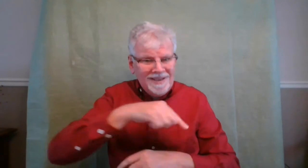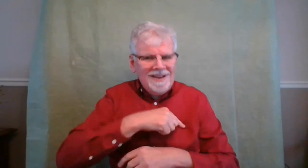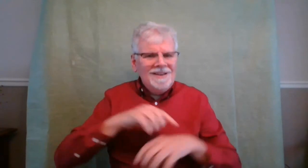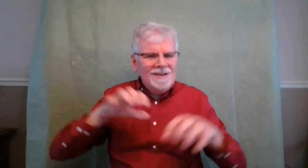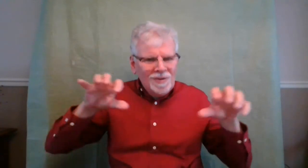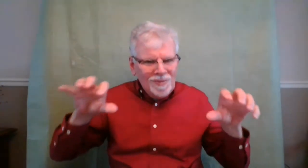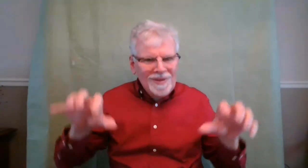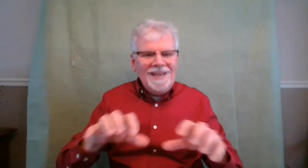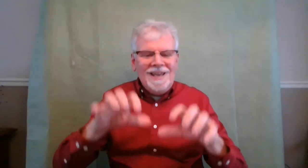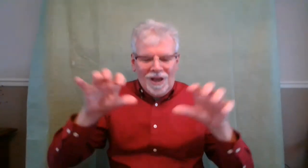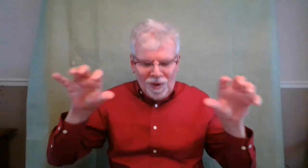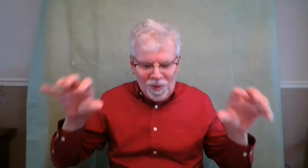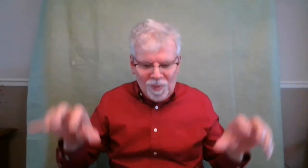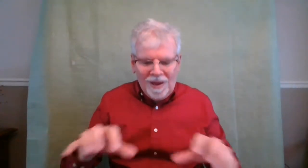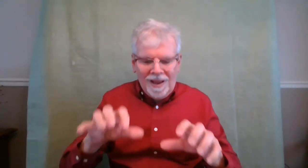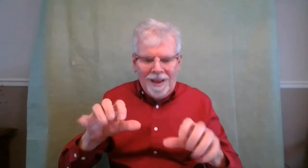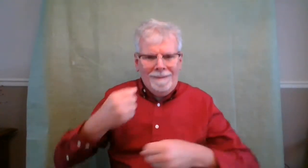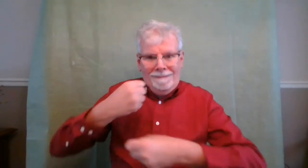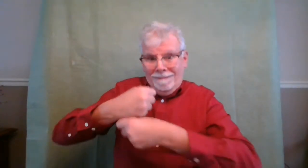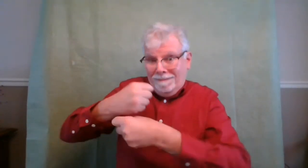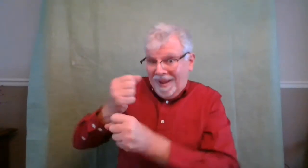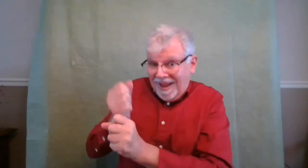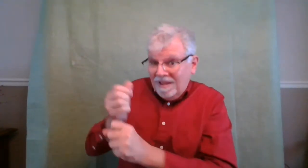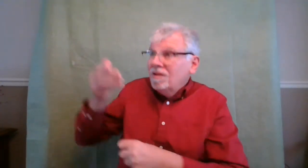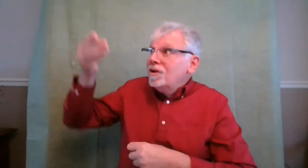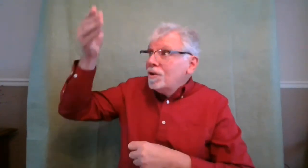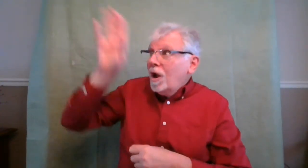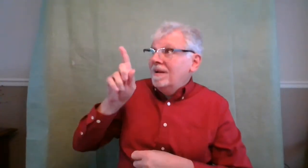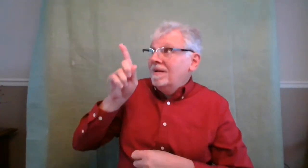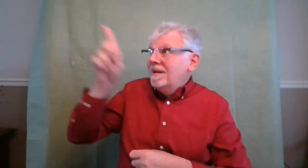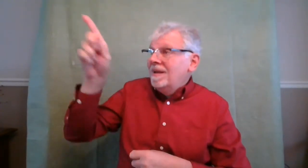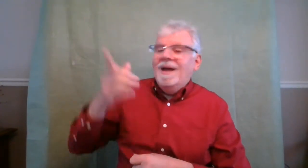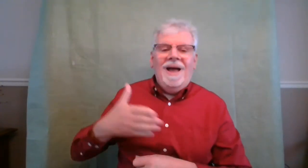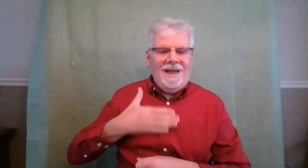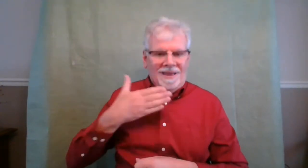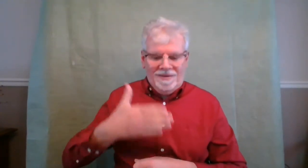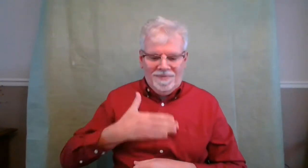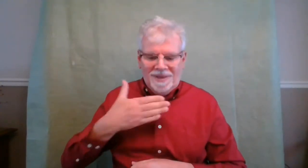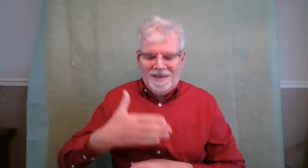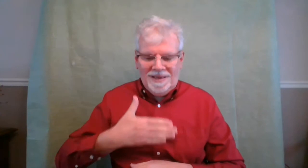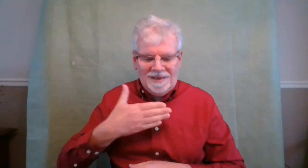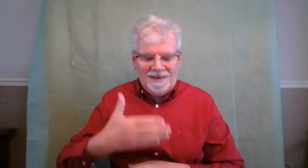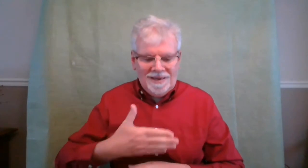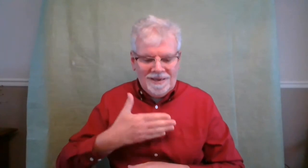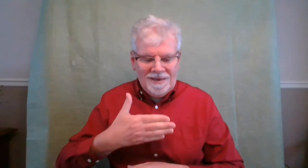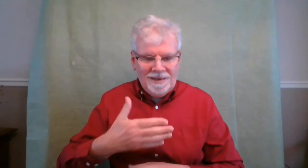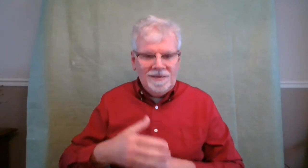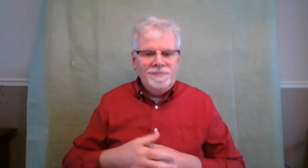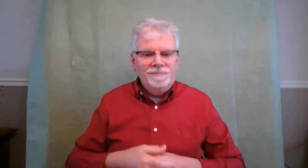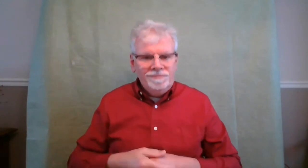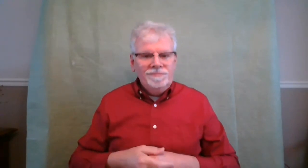because we keep his commandments and do what pleases him.